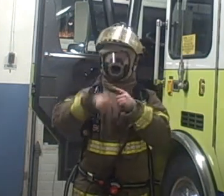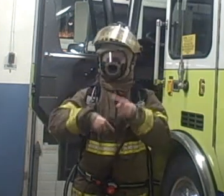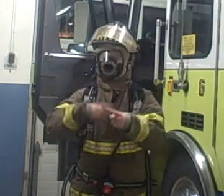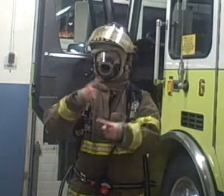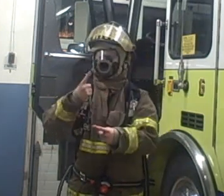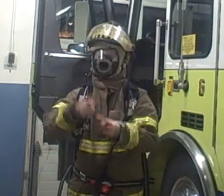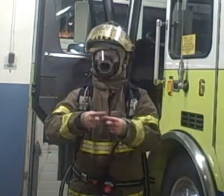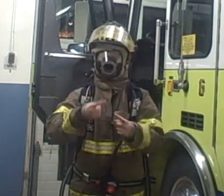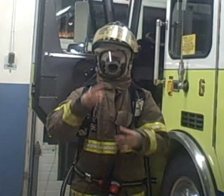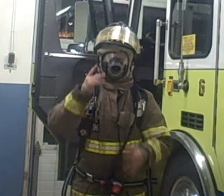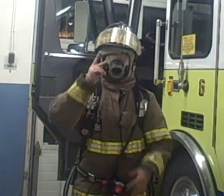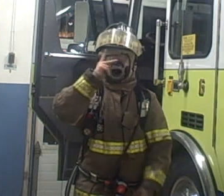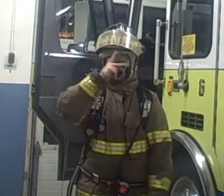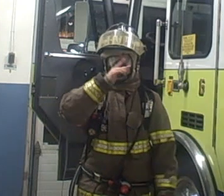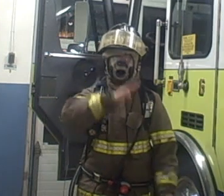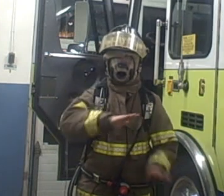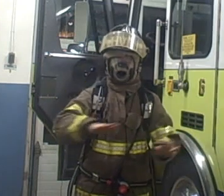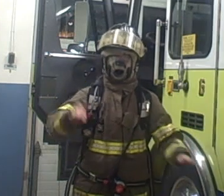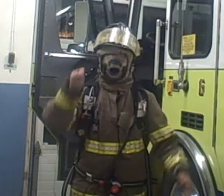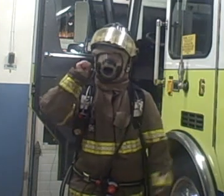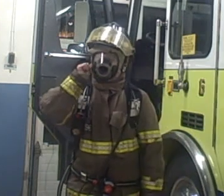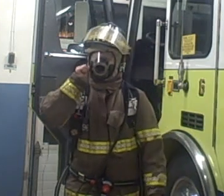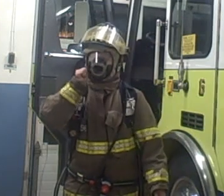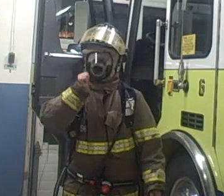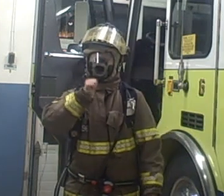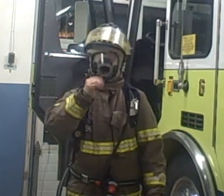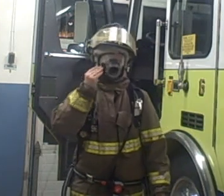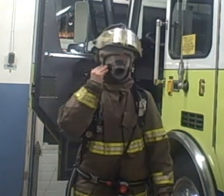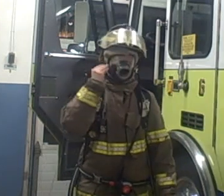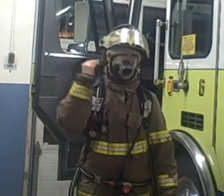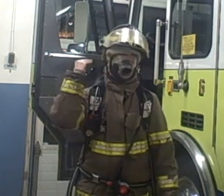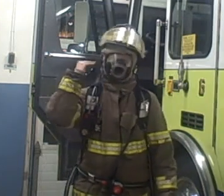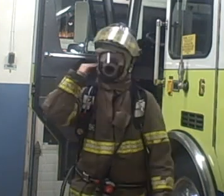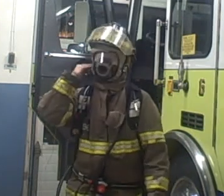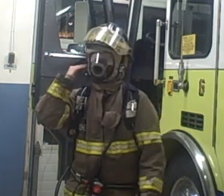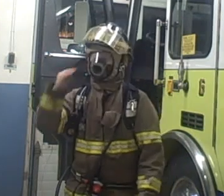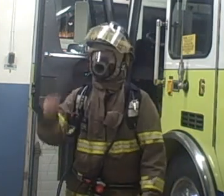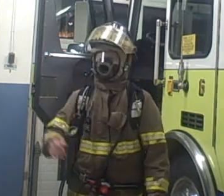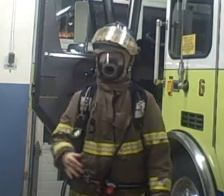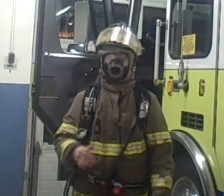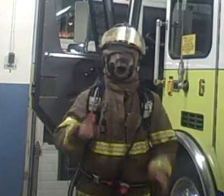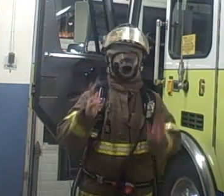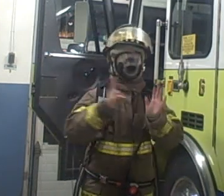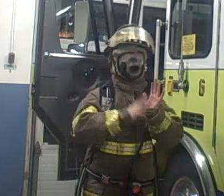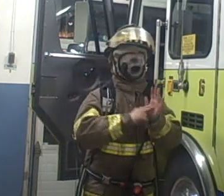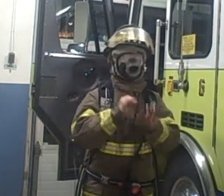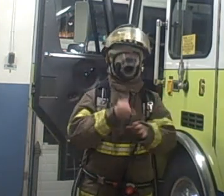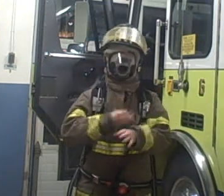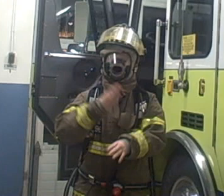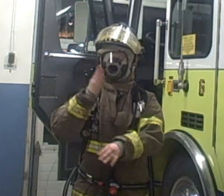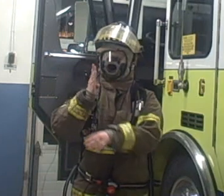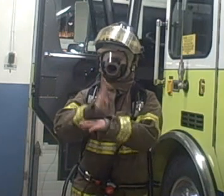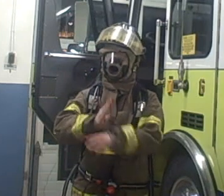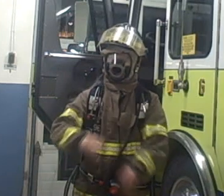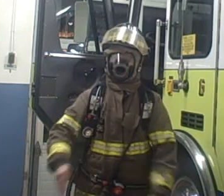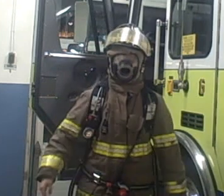could think about were his little girls at home. He signed on to